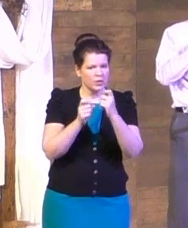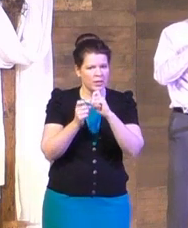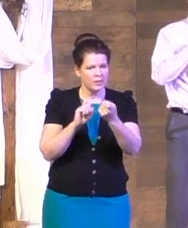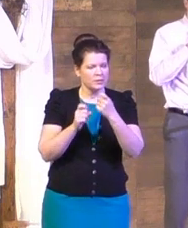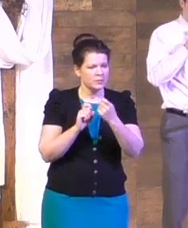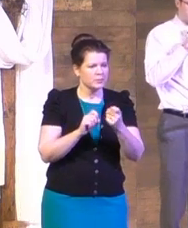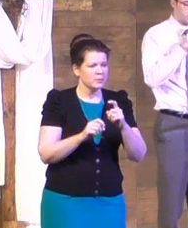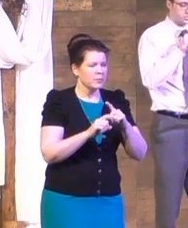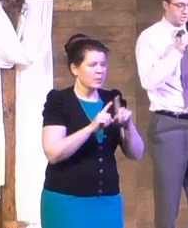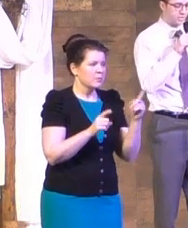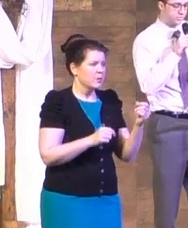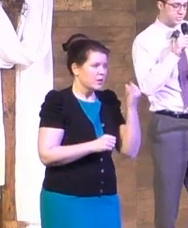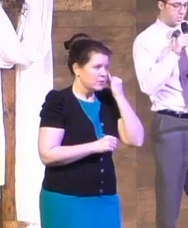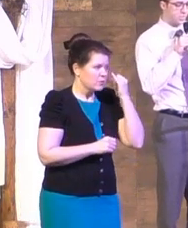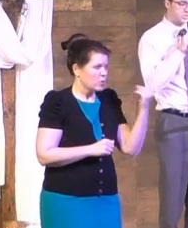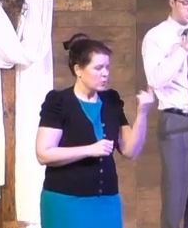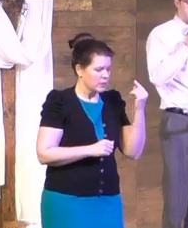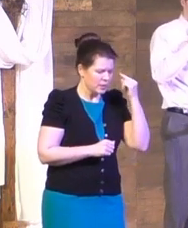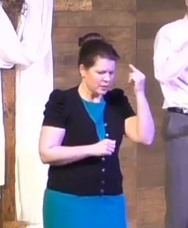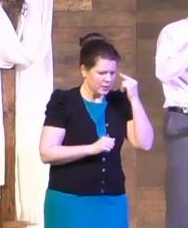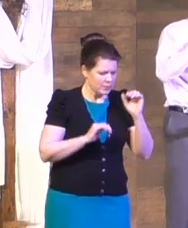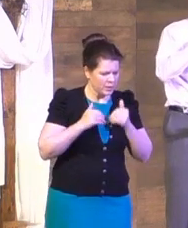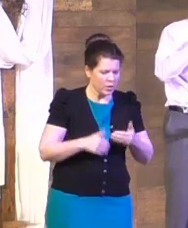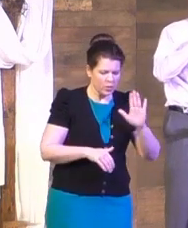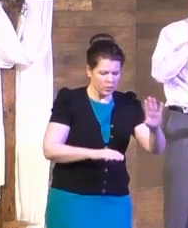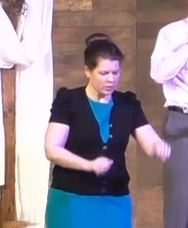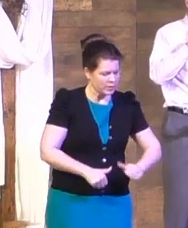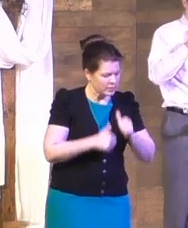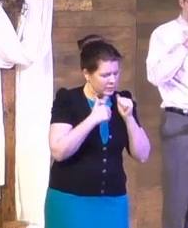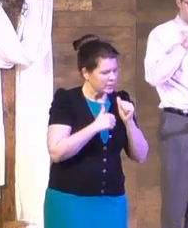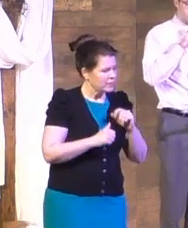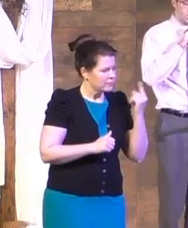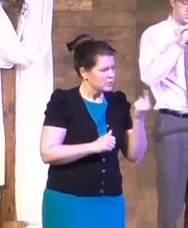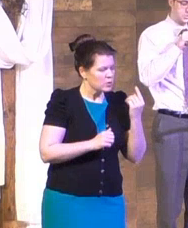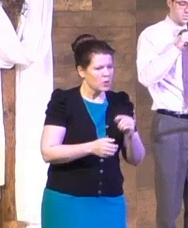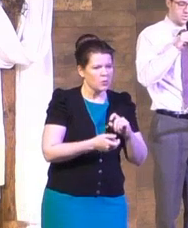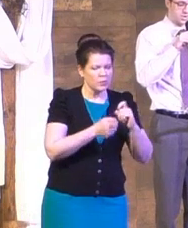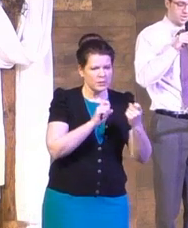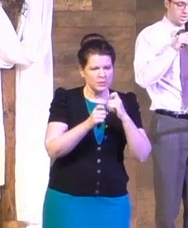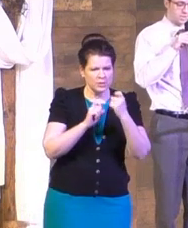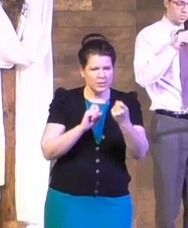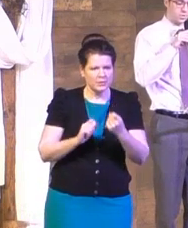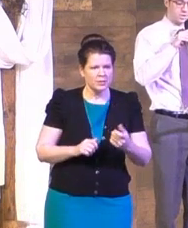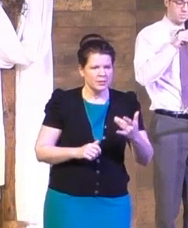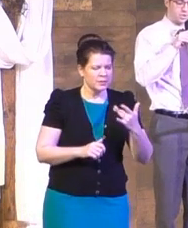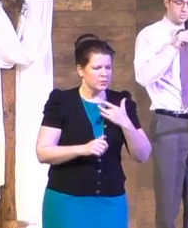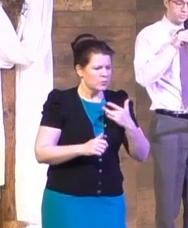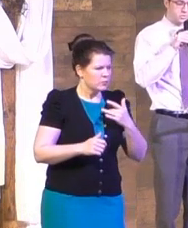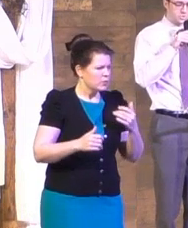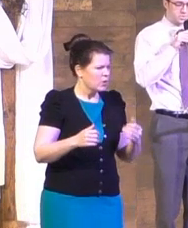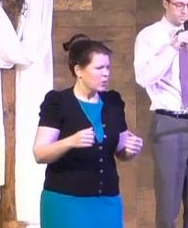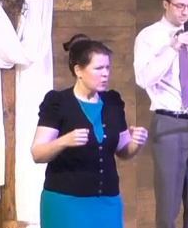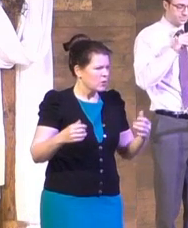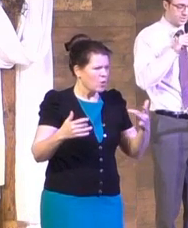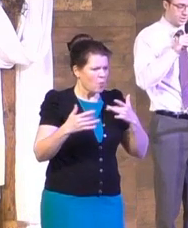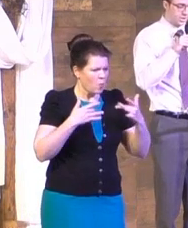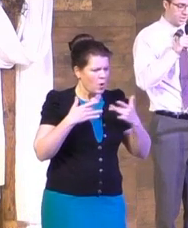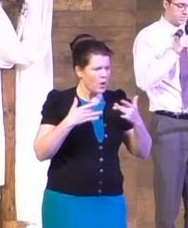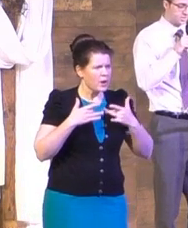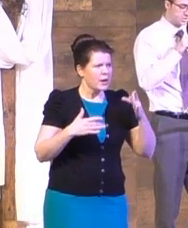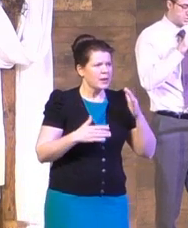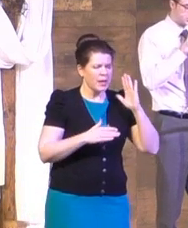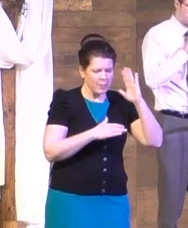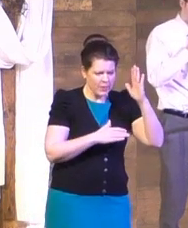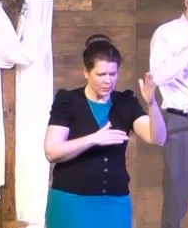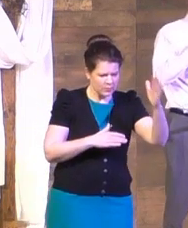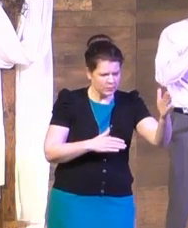only think about how your life is always changing, it can make you feel uncertain and worried about your future. Let